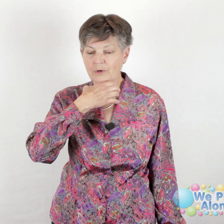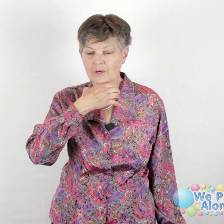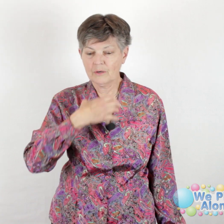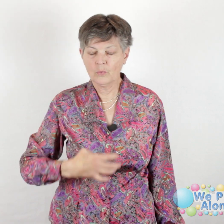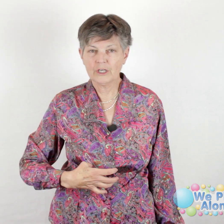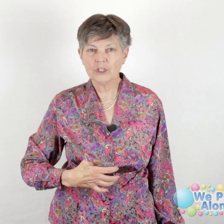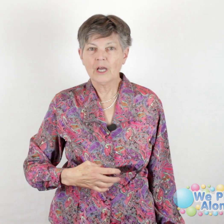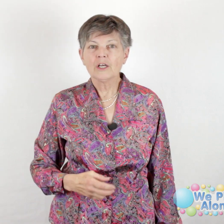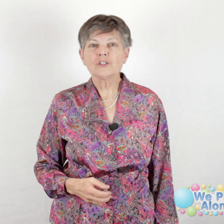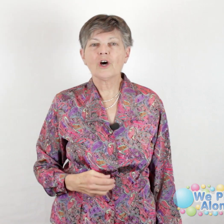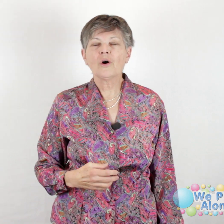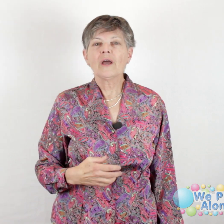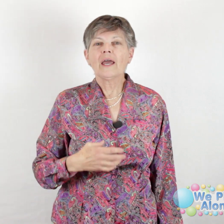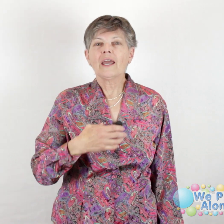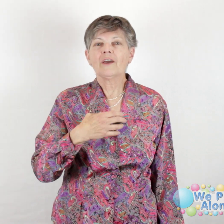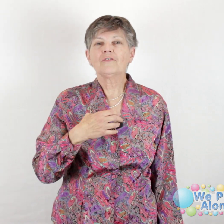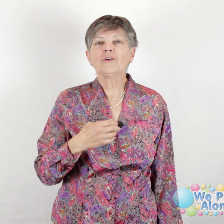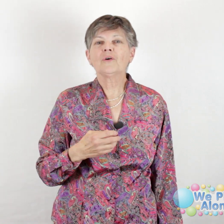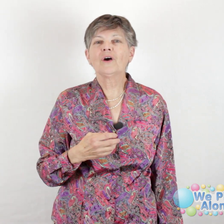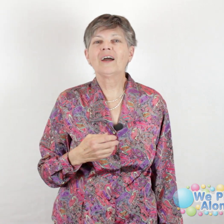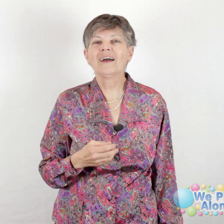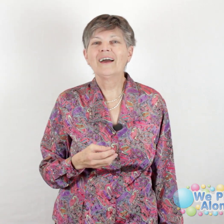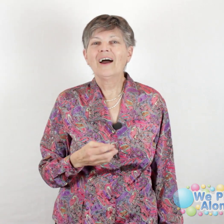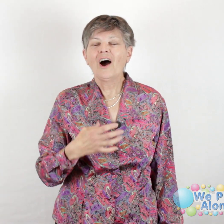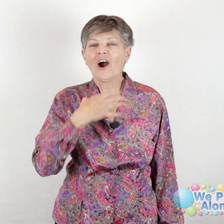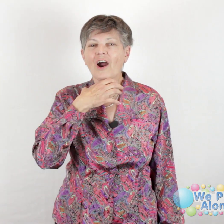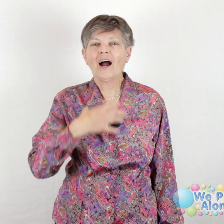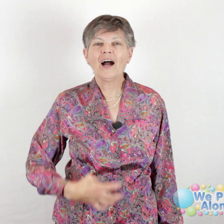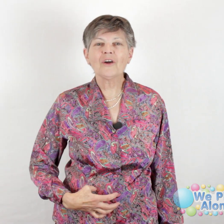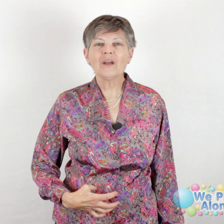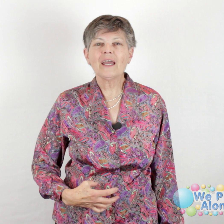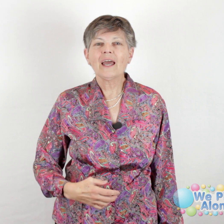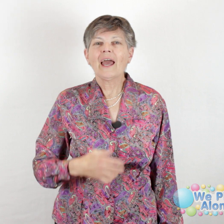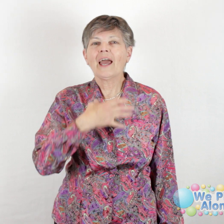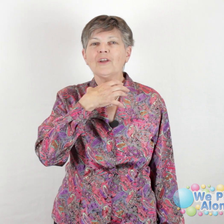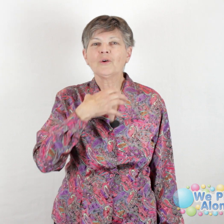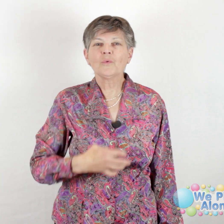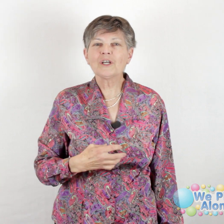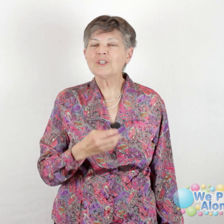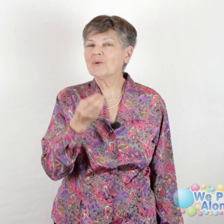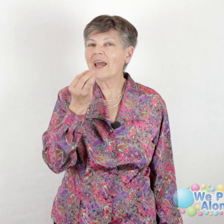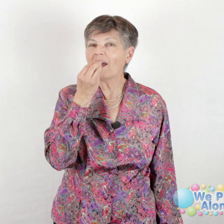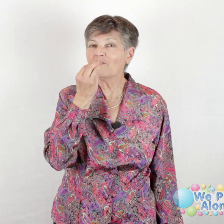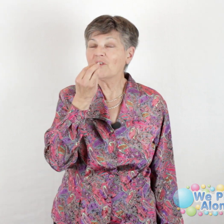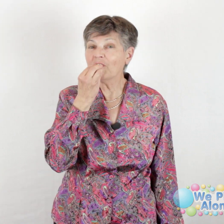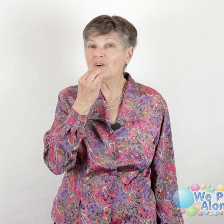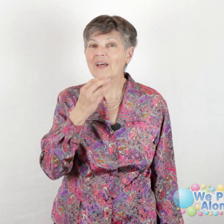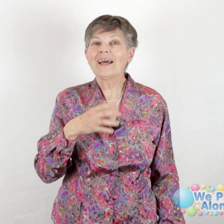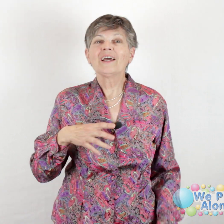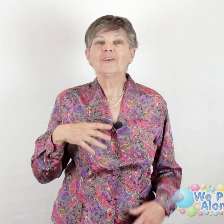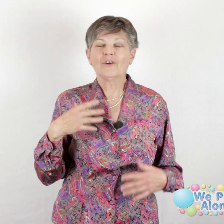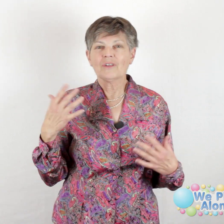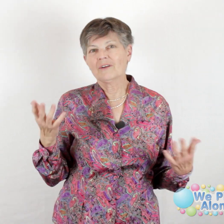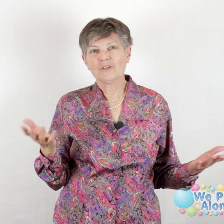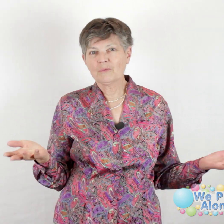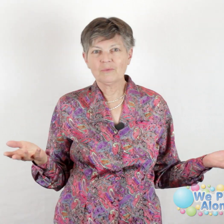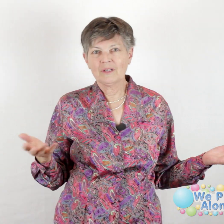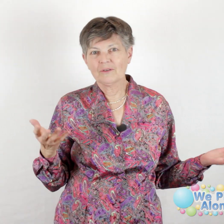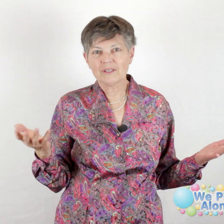word, wish. So if you are hungry and you wish you had food, you know the difference between those